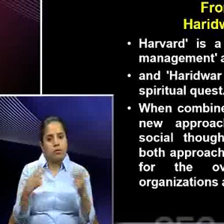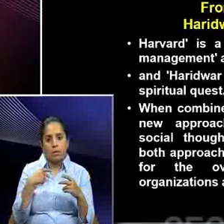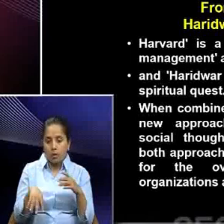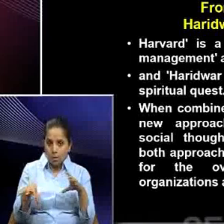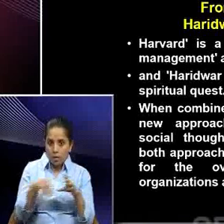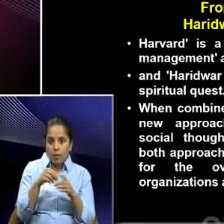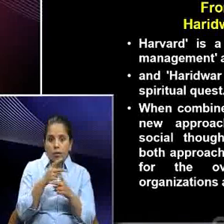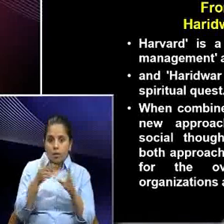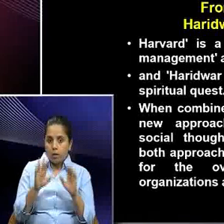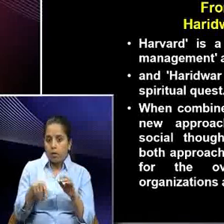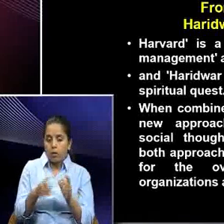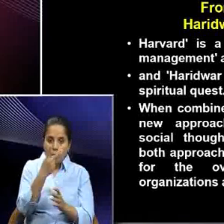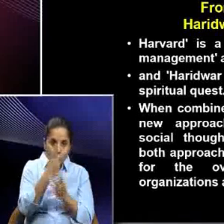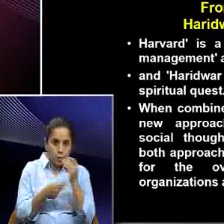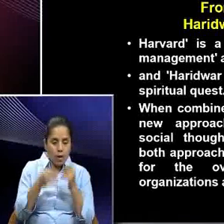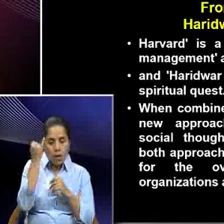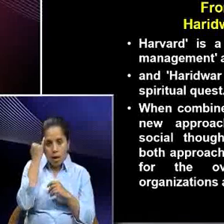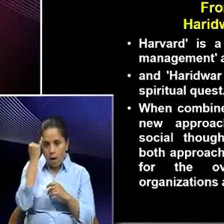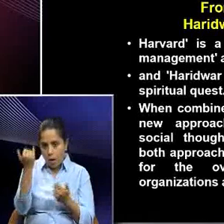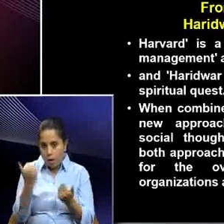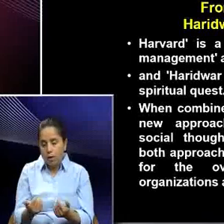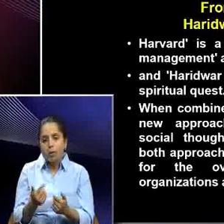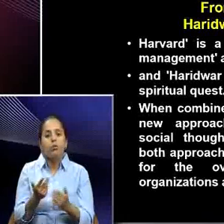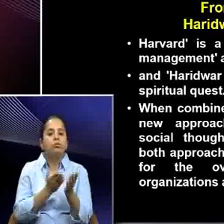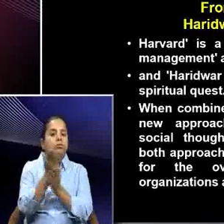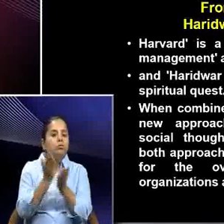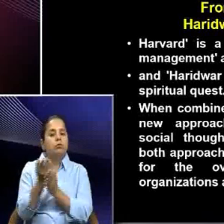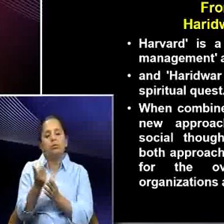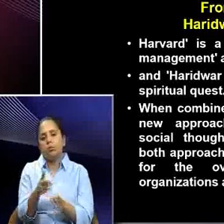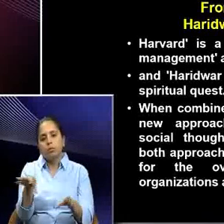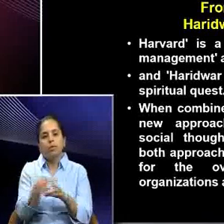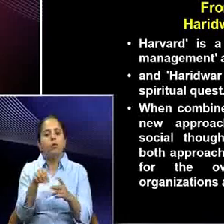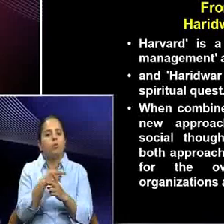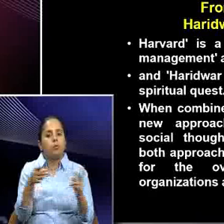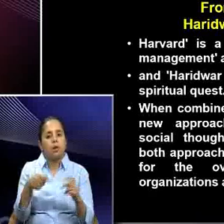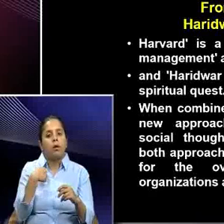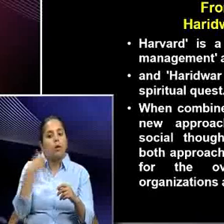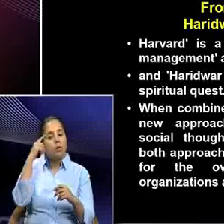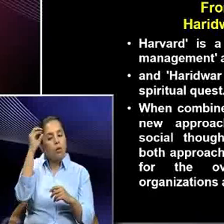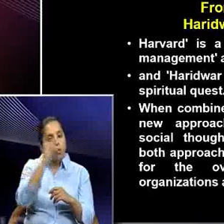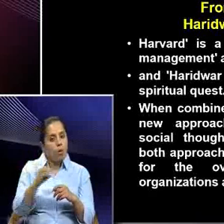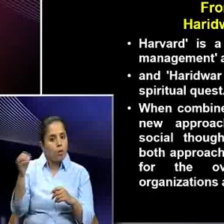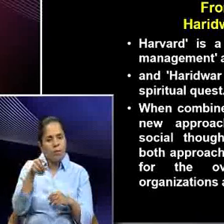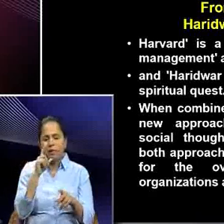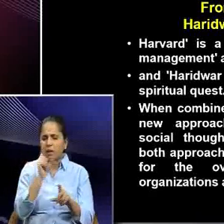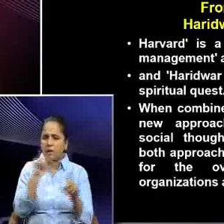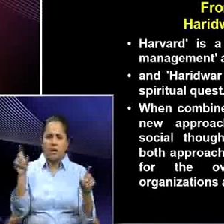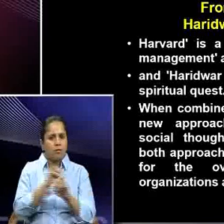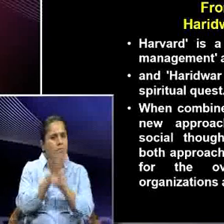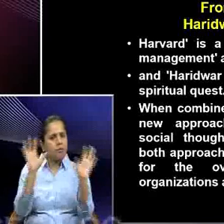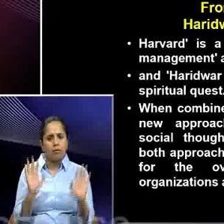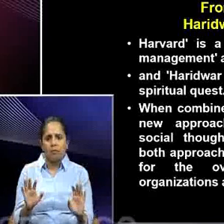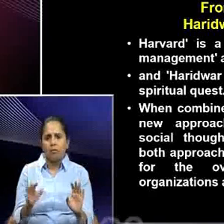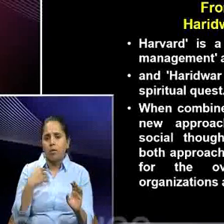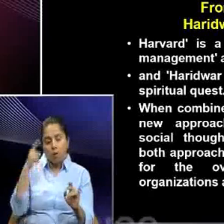lessons of both the ideas, both the approaches together. But our objective is very clear. The objective is